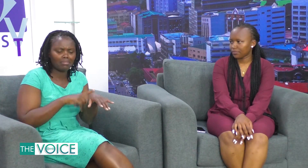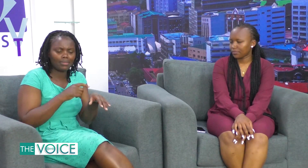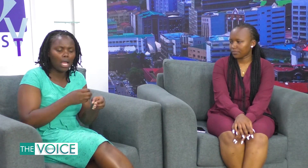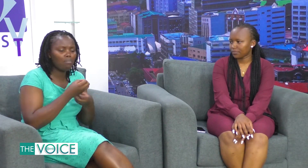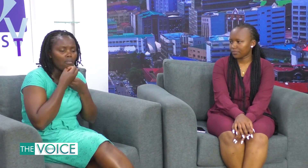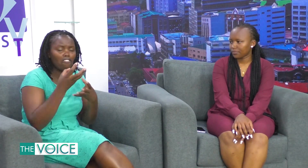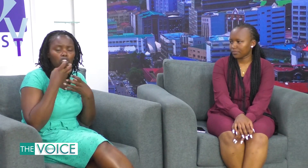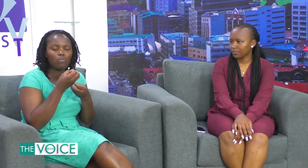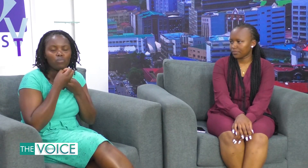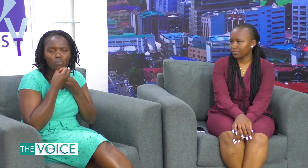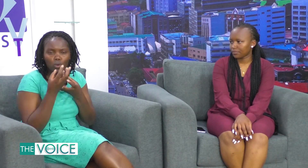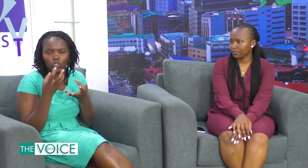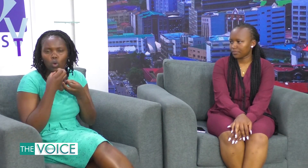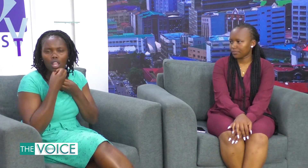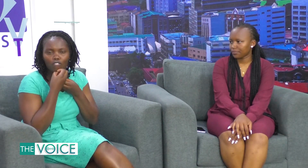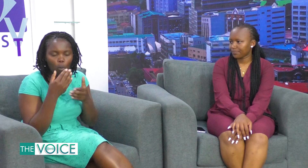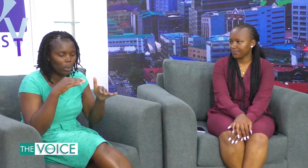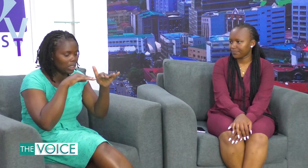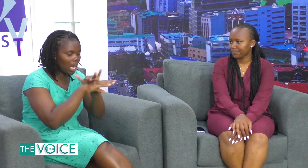another. But one thing I know is that information,